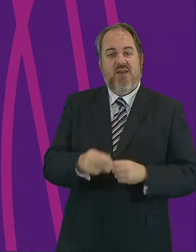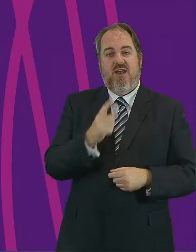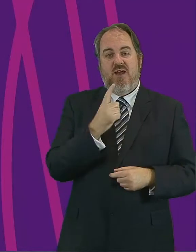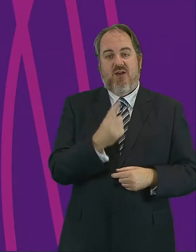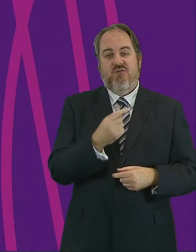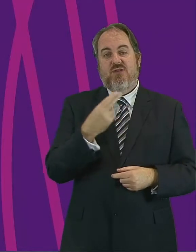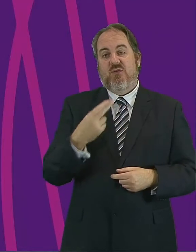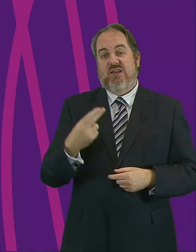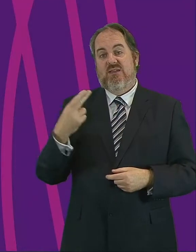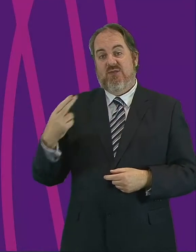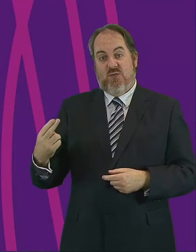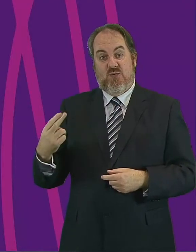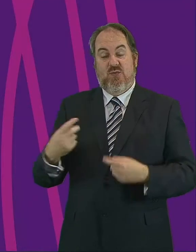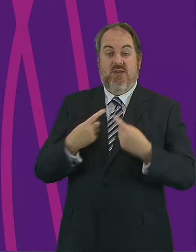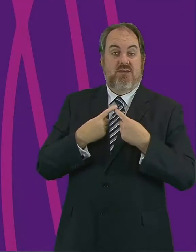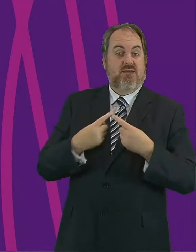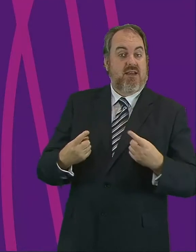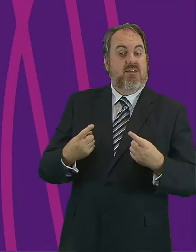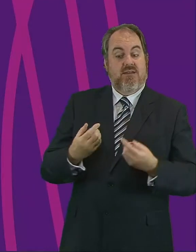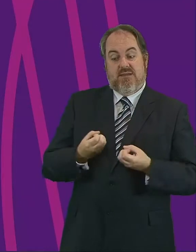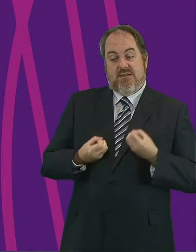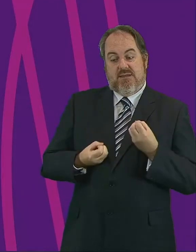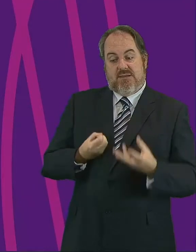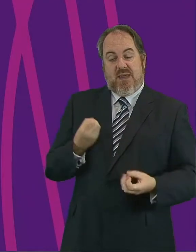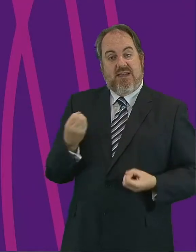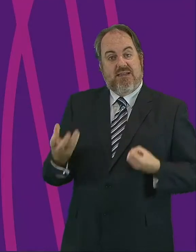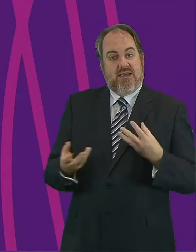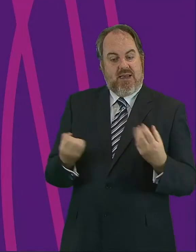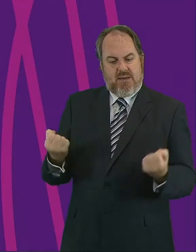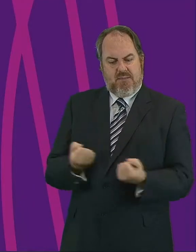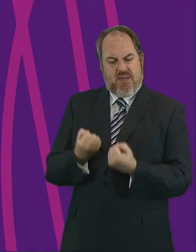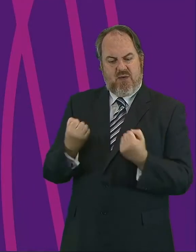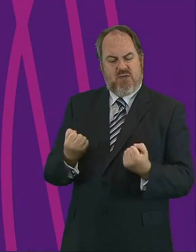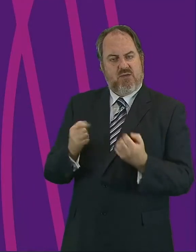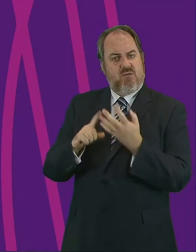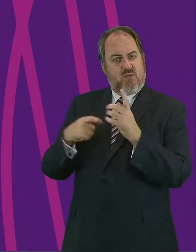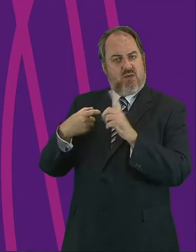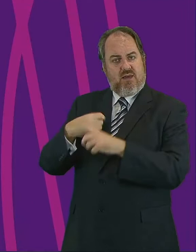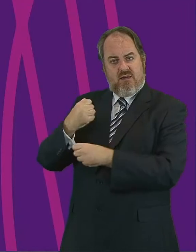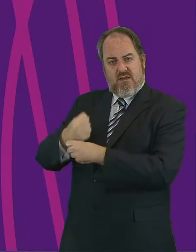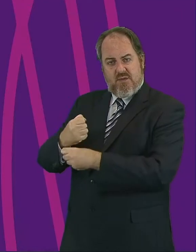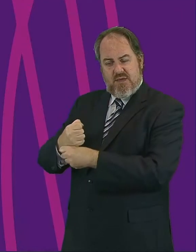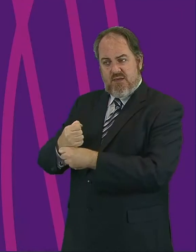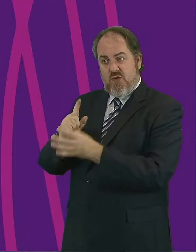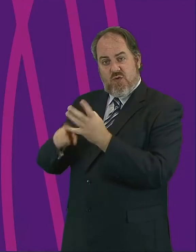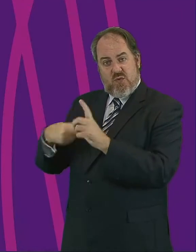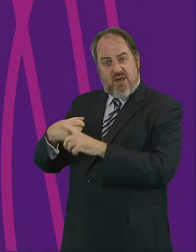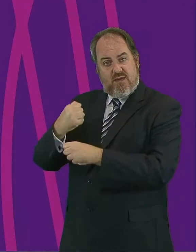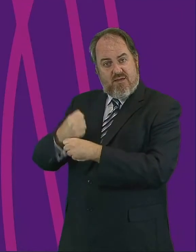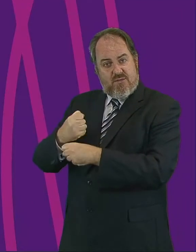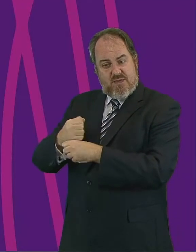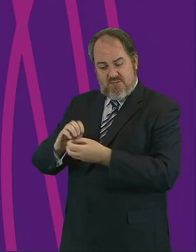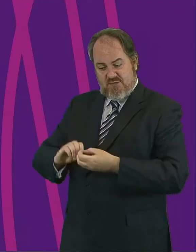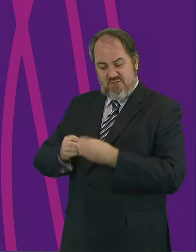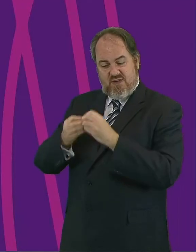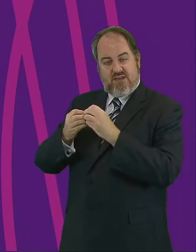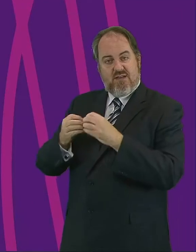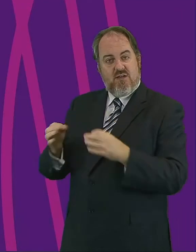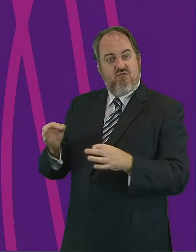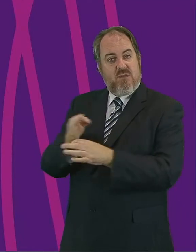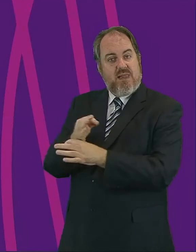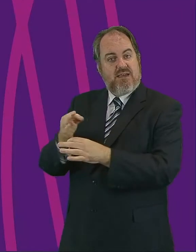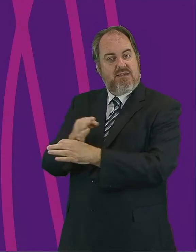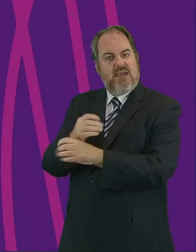talks of clarifying spending powers of all levels of government and for the UK Government to construct replacements of EU